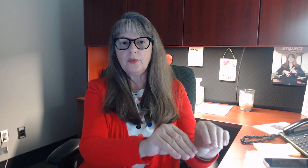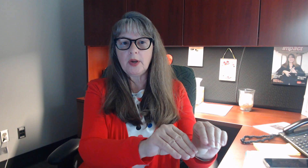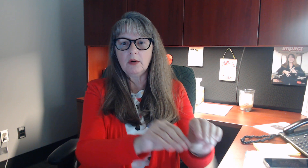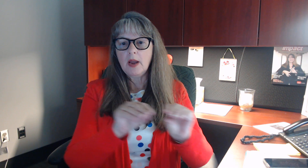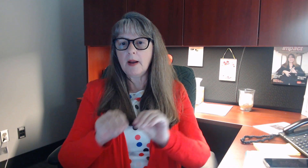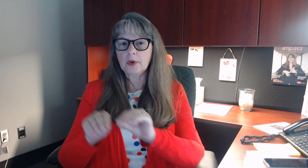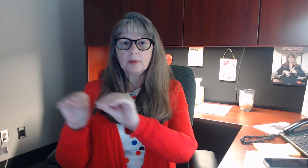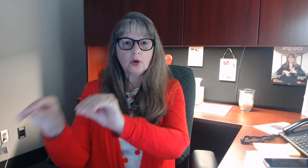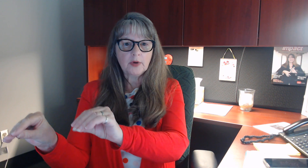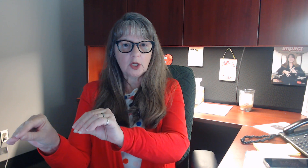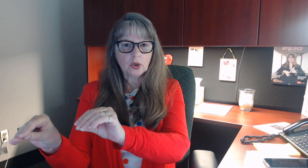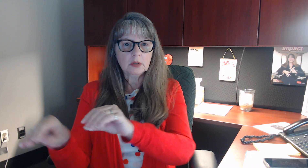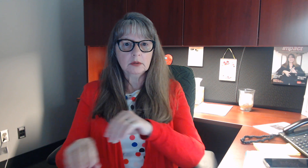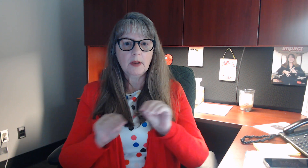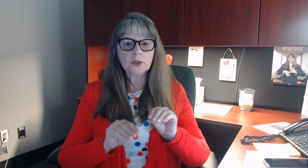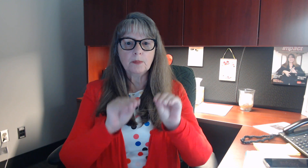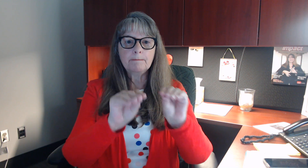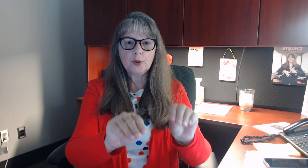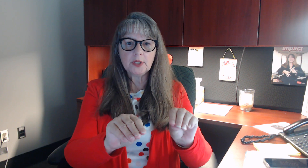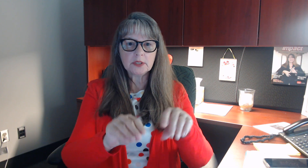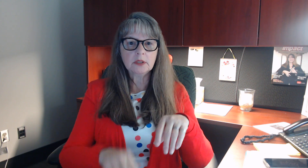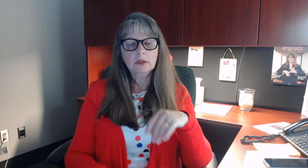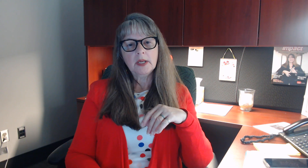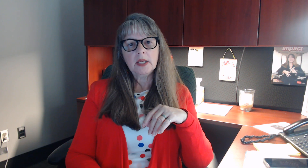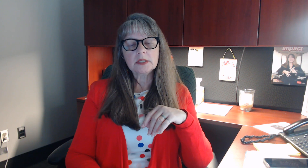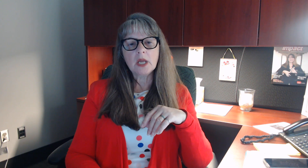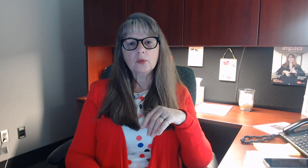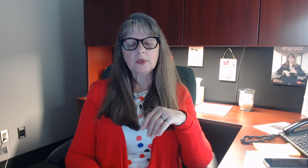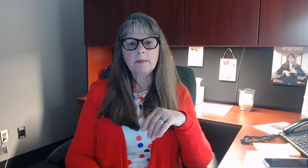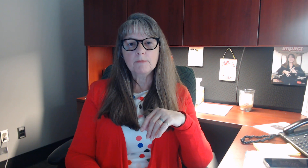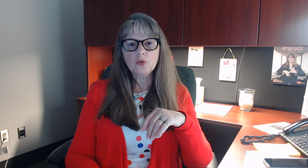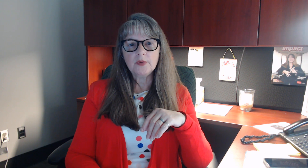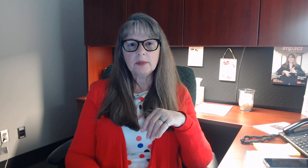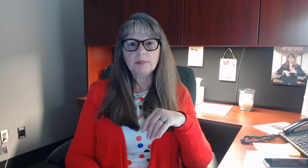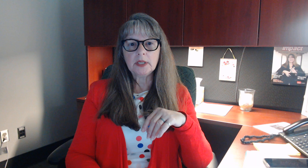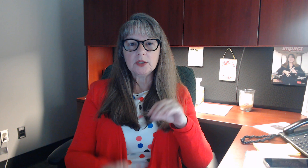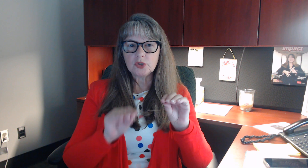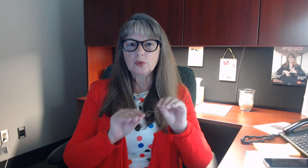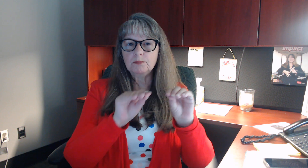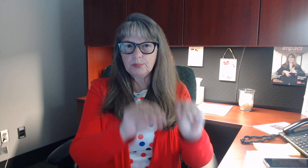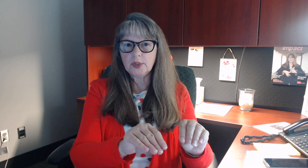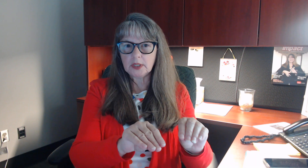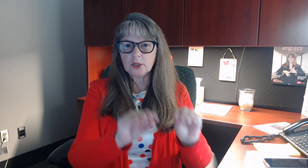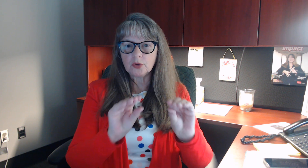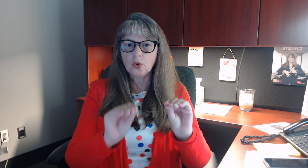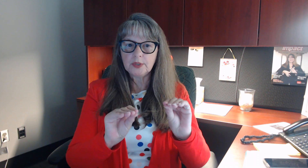there. I'm going to put it over here. To put it. It's not really move it, but it's to put it because you're holding